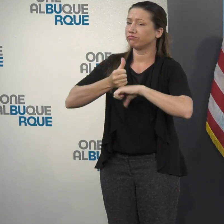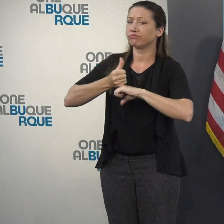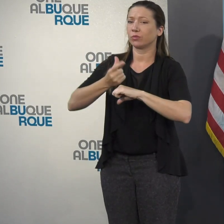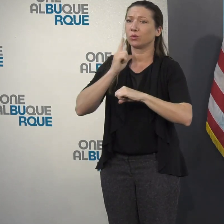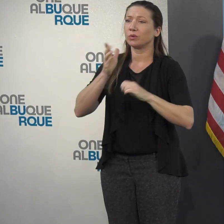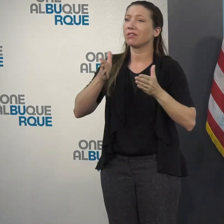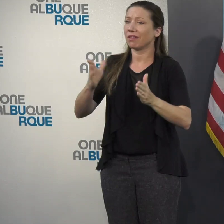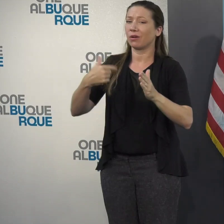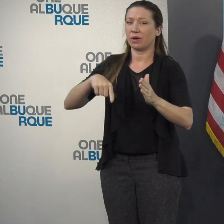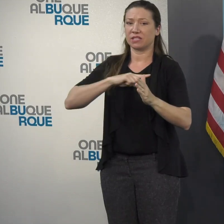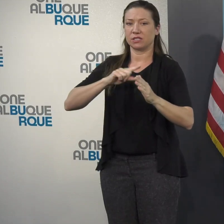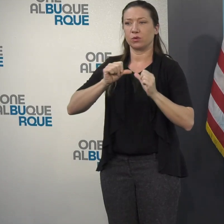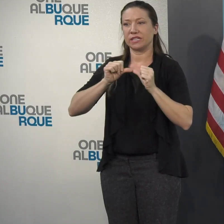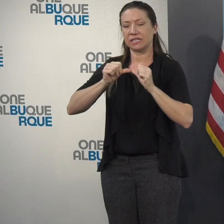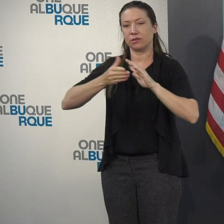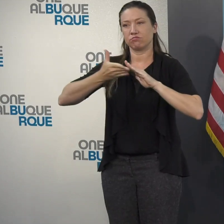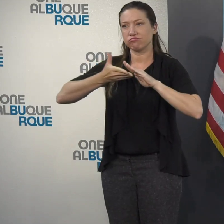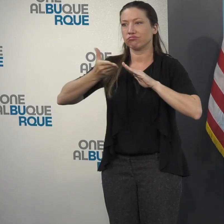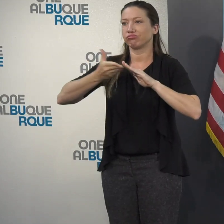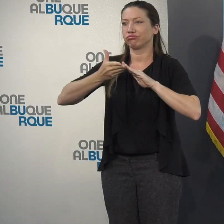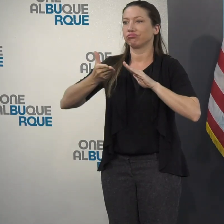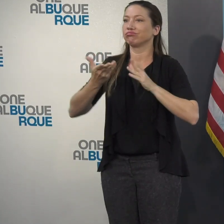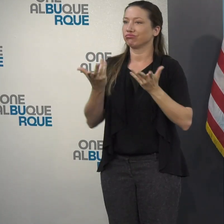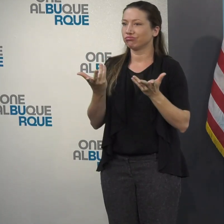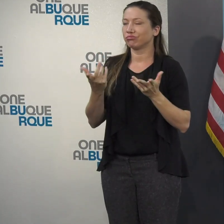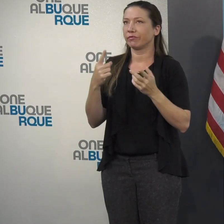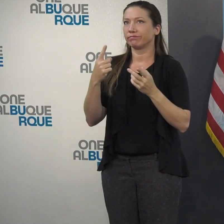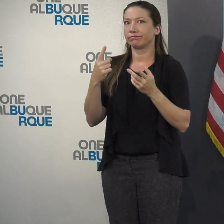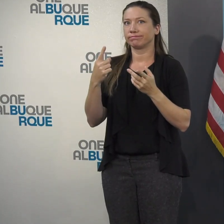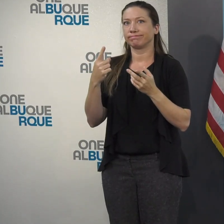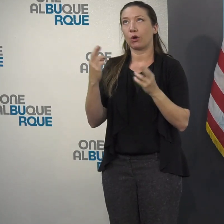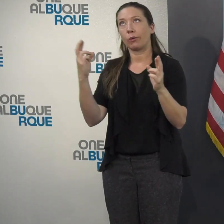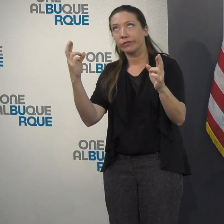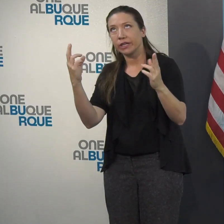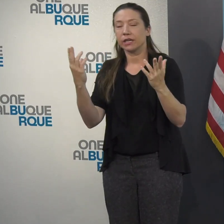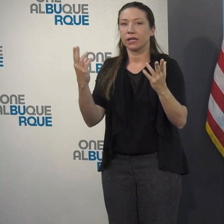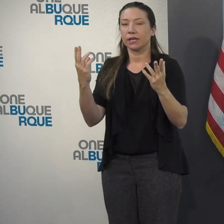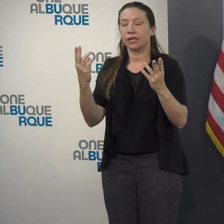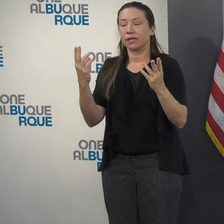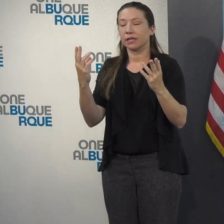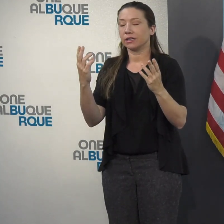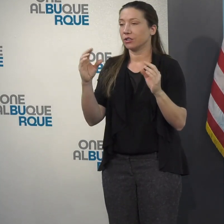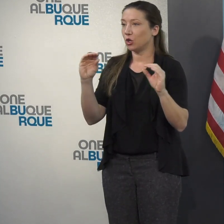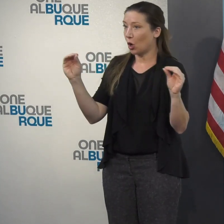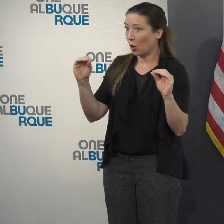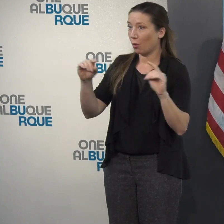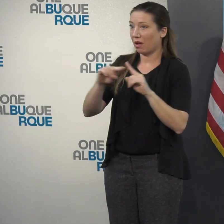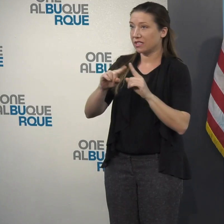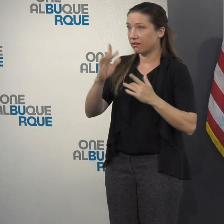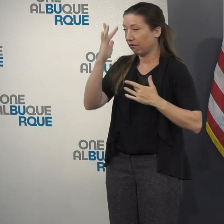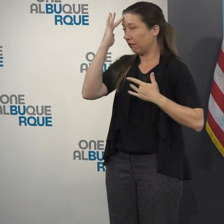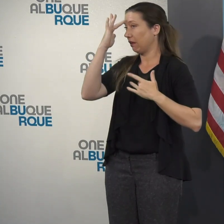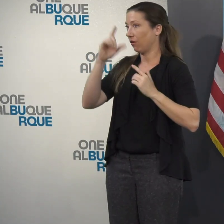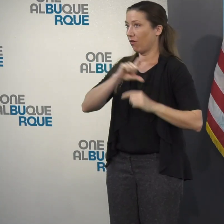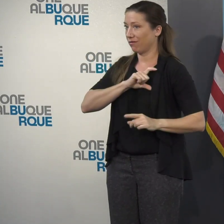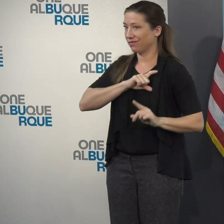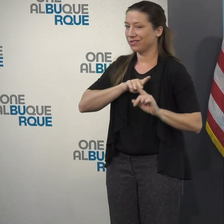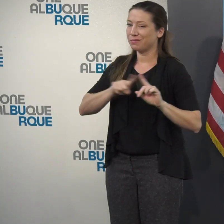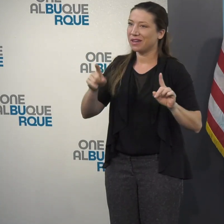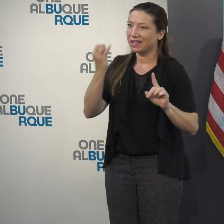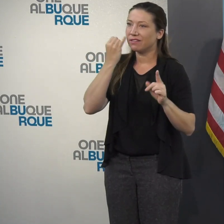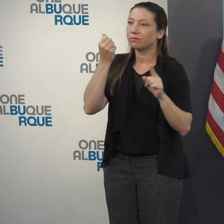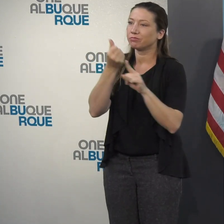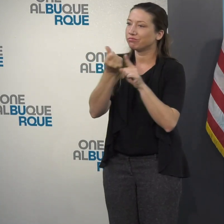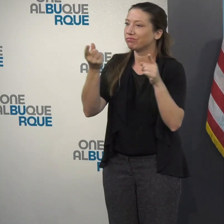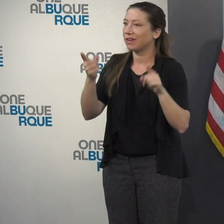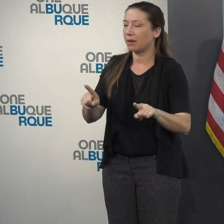to maintain all of our service levels for hopefully we don't have a case of COVID-19, but we're prepared if we do, and I believe we'll be able